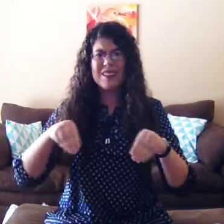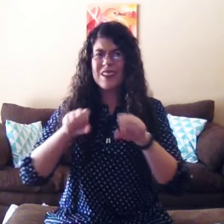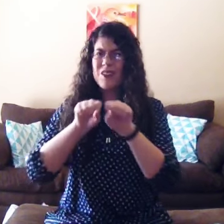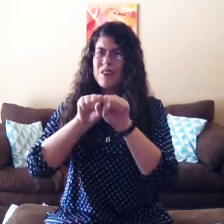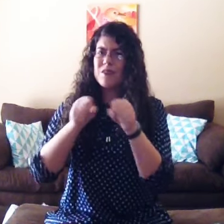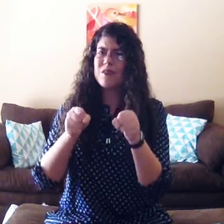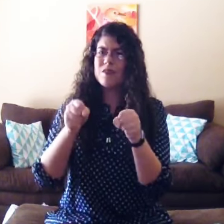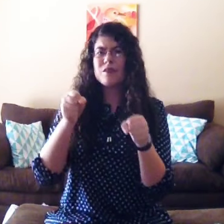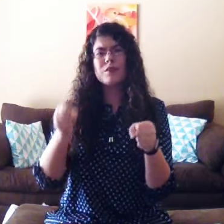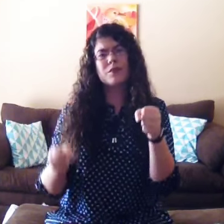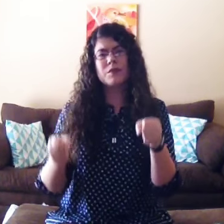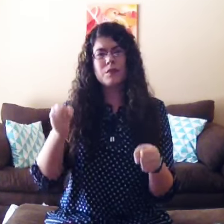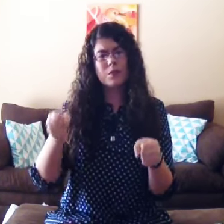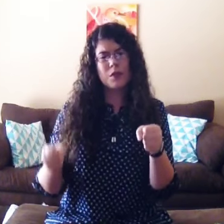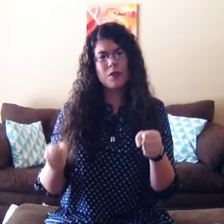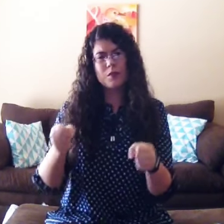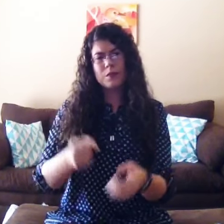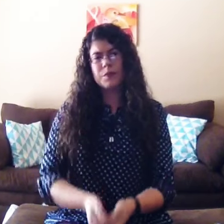So that car that gave her problems.